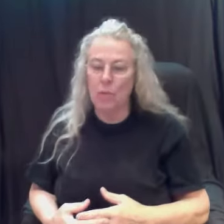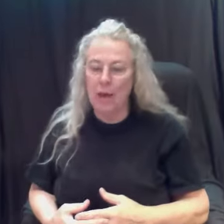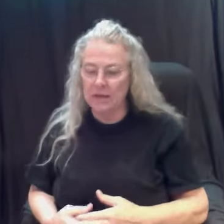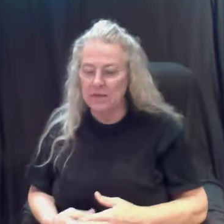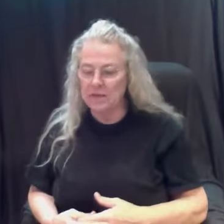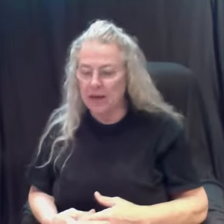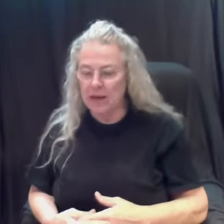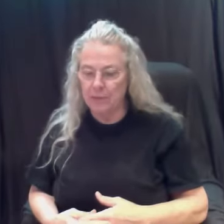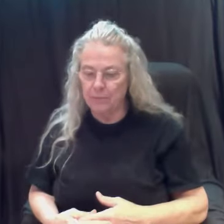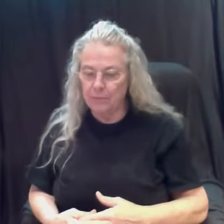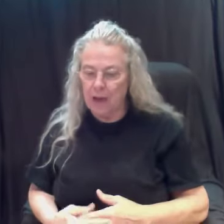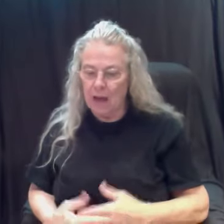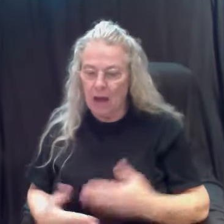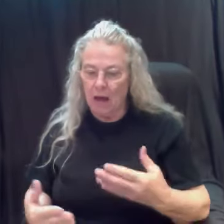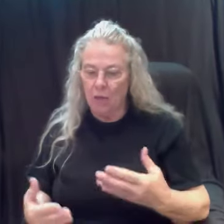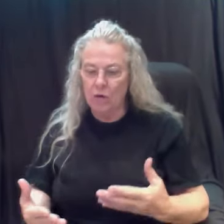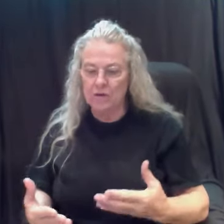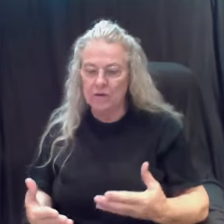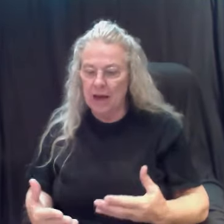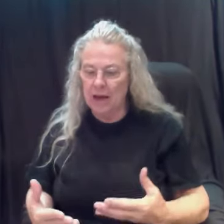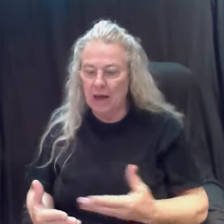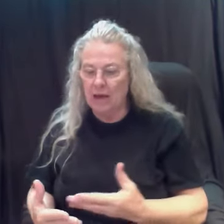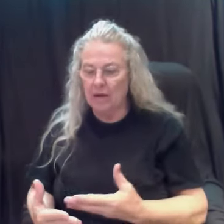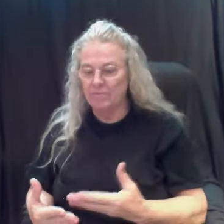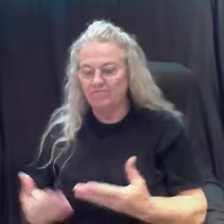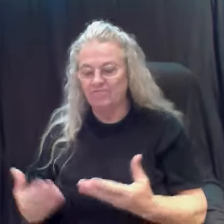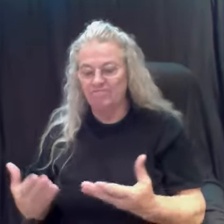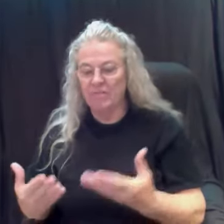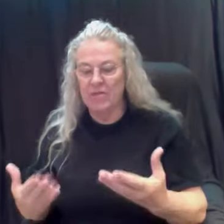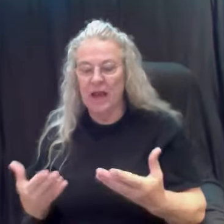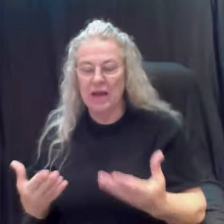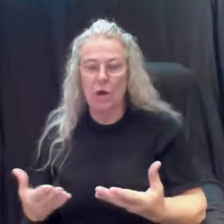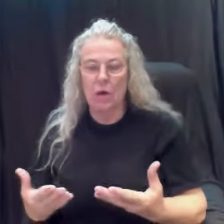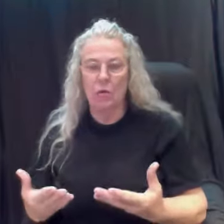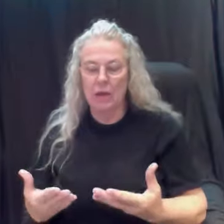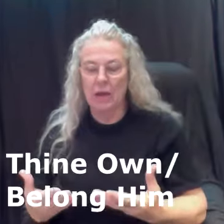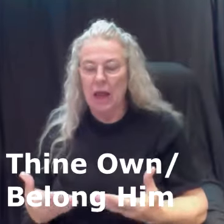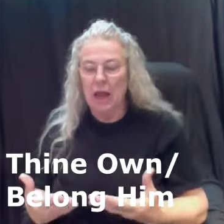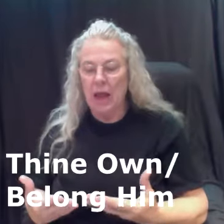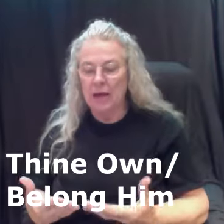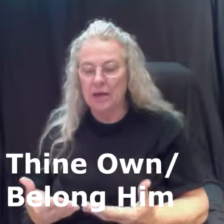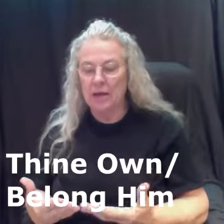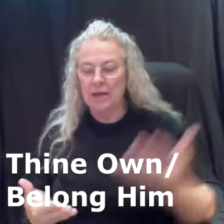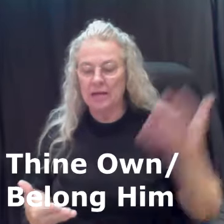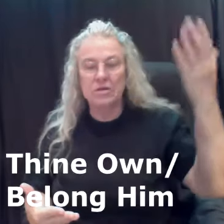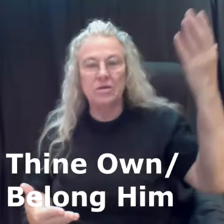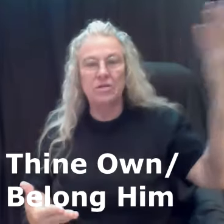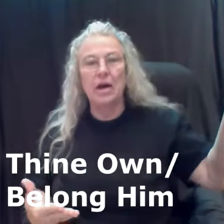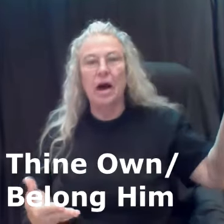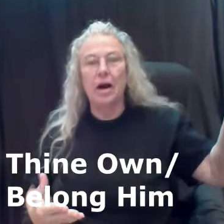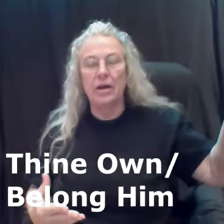and study it. Words like thine own, and it is to God,